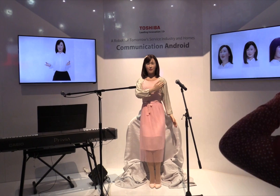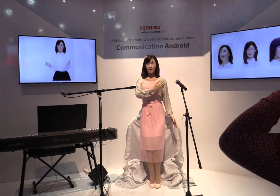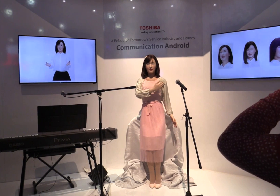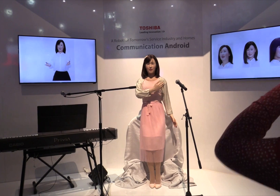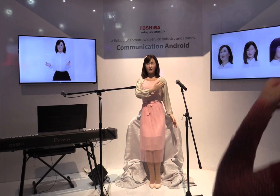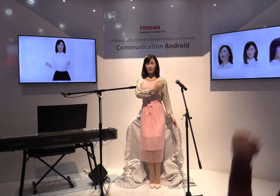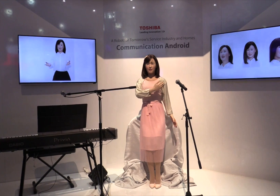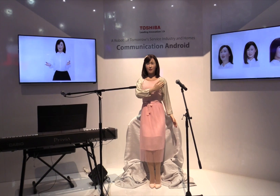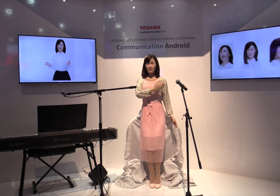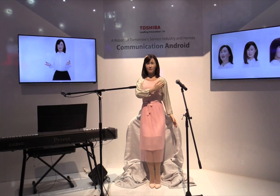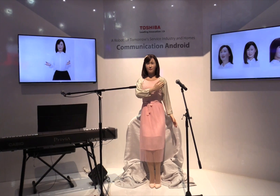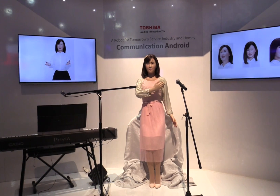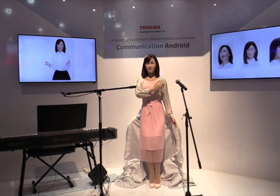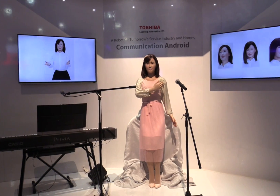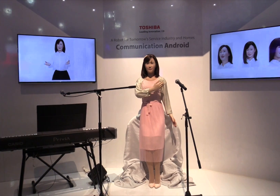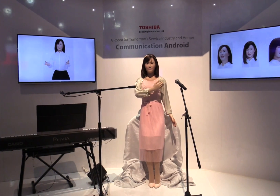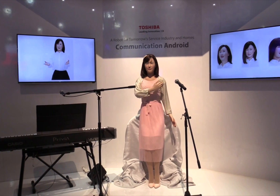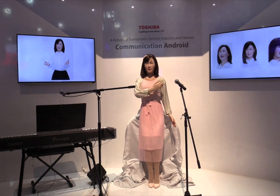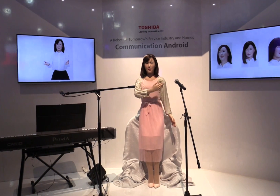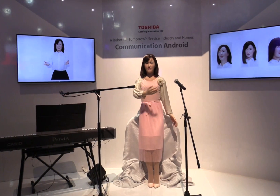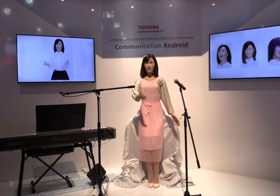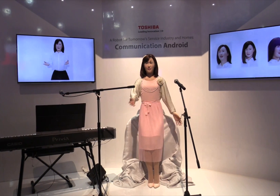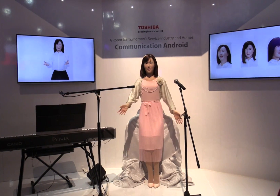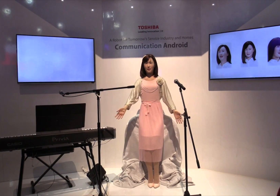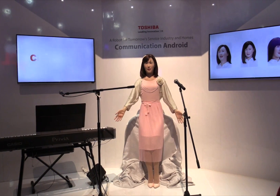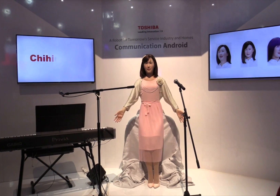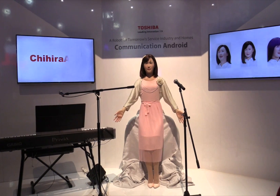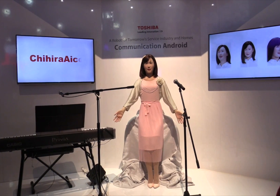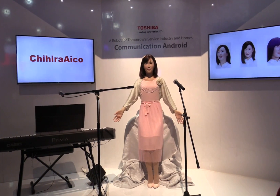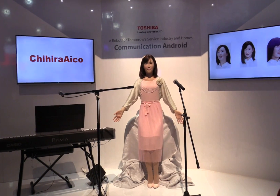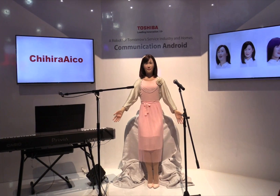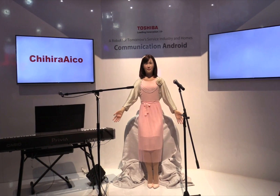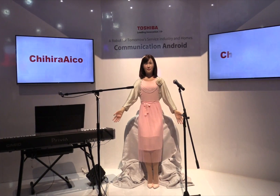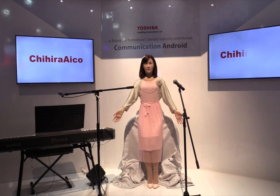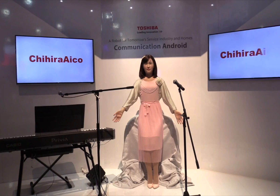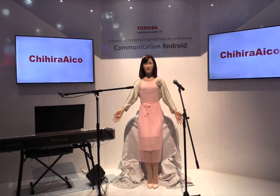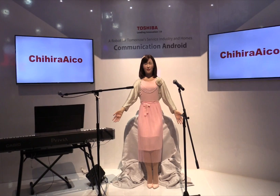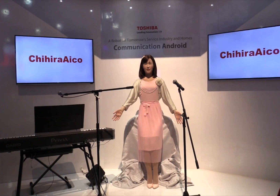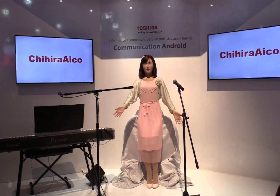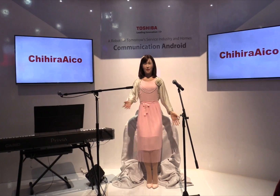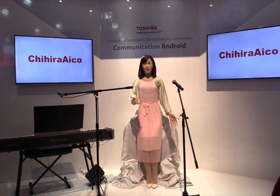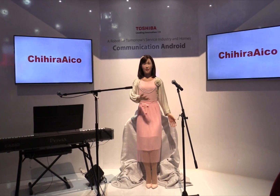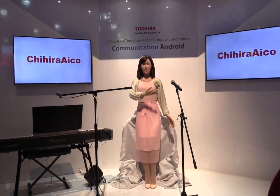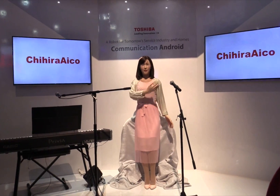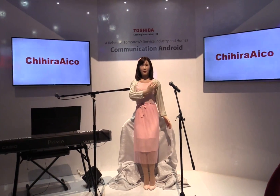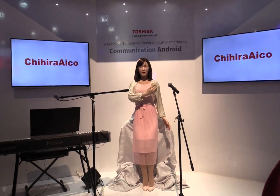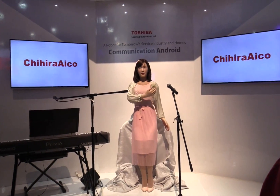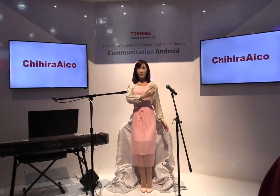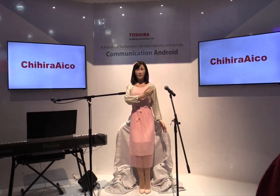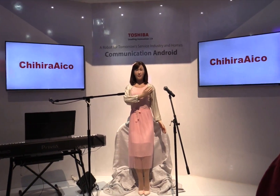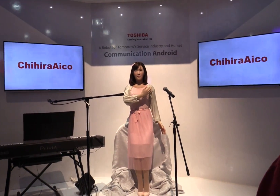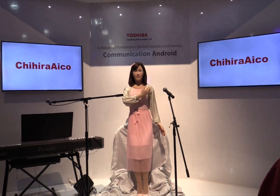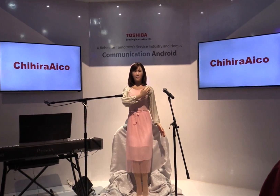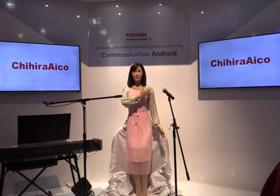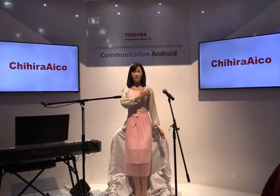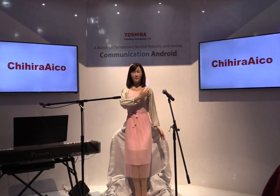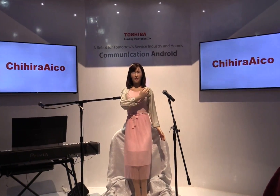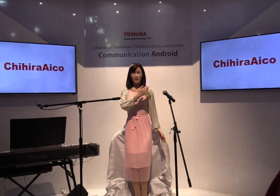conflictless. Thank you for your attention. Enjoy Toshiba's. See you